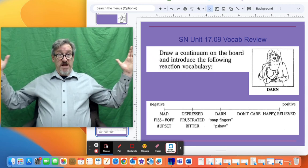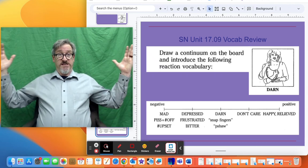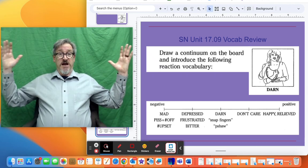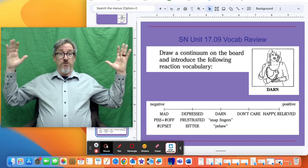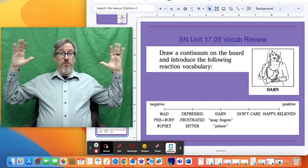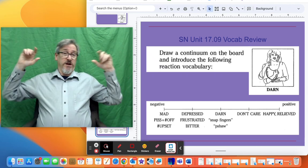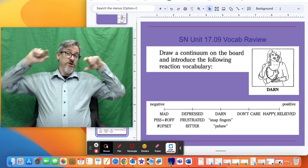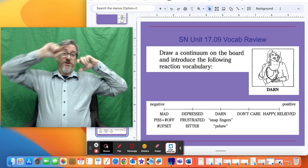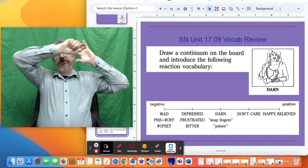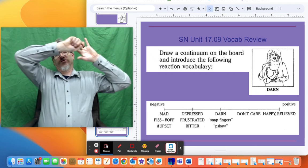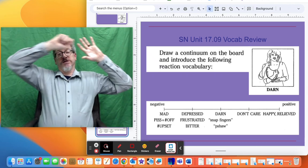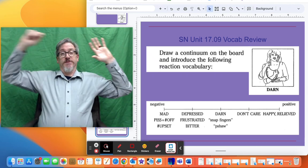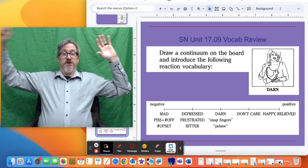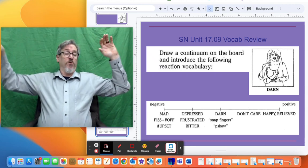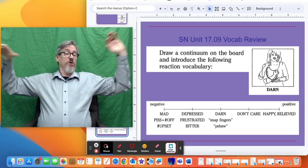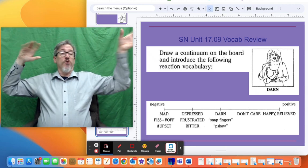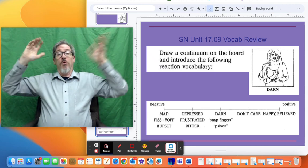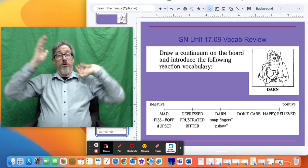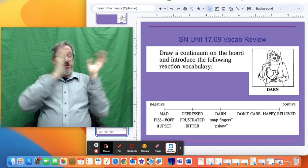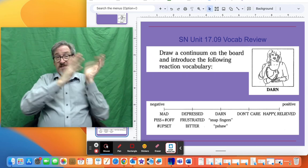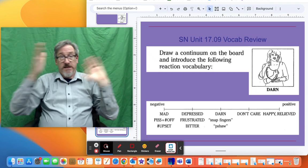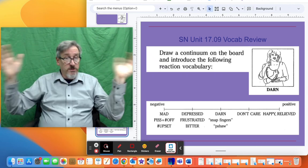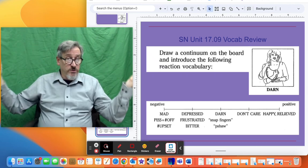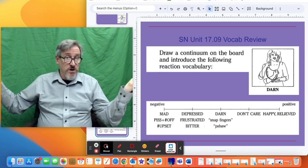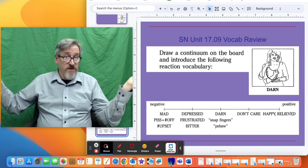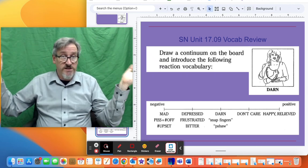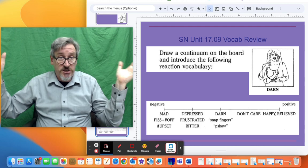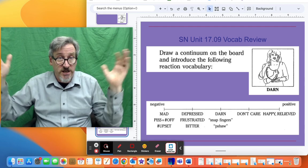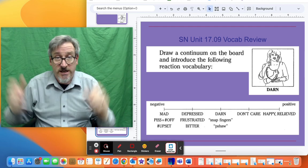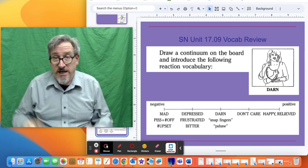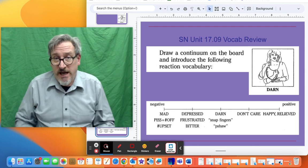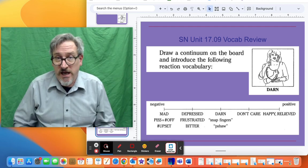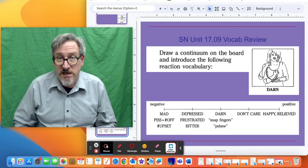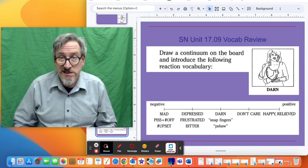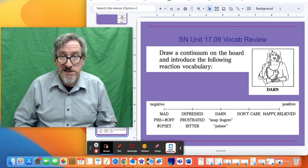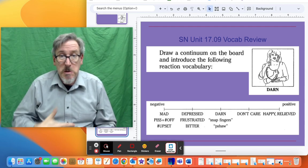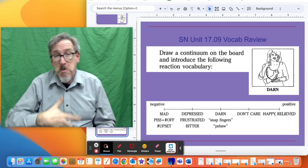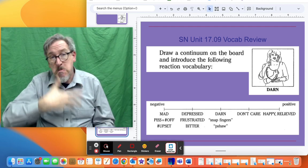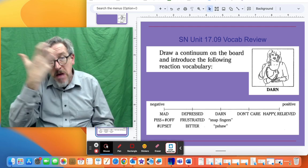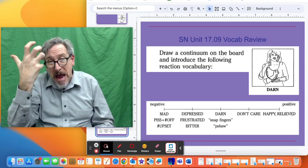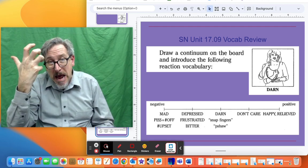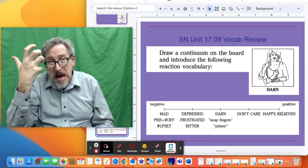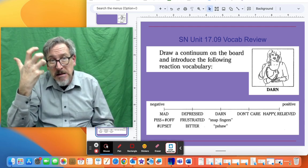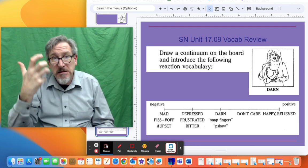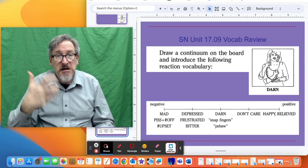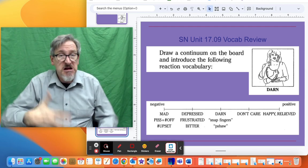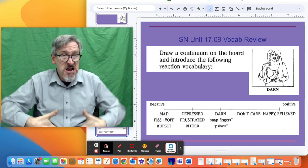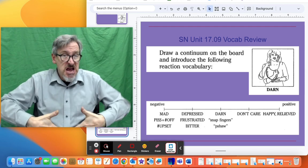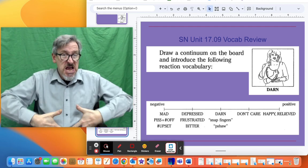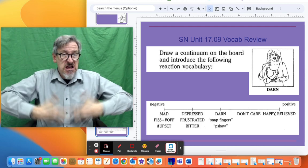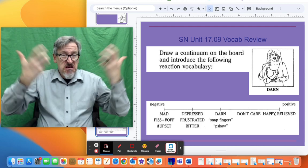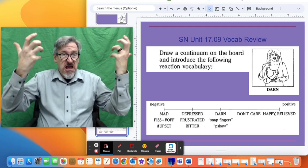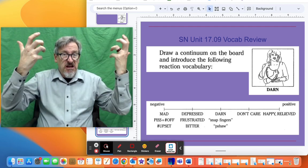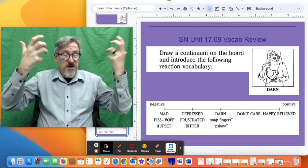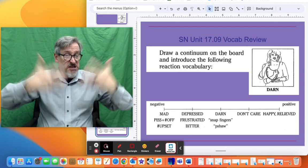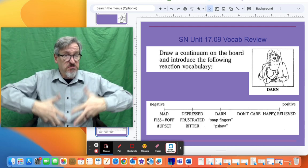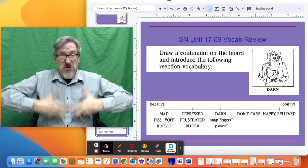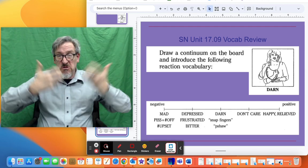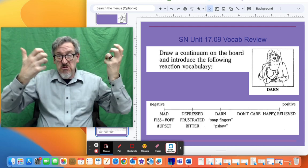And so now what I usually do is draw something on the board, or just through conversation indicate, mad,